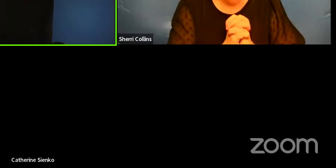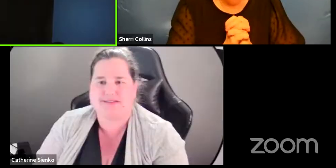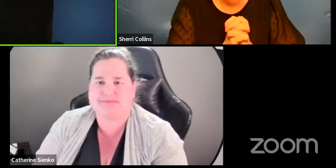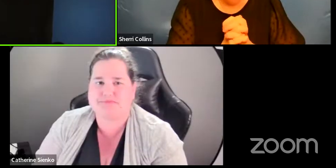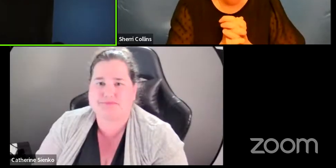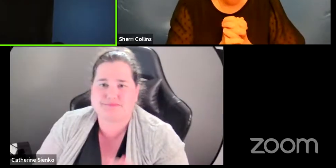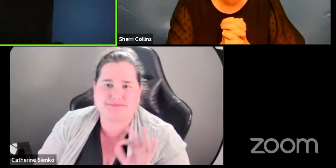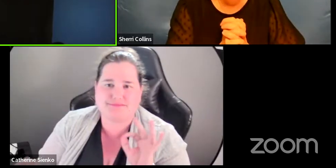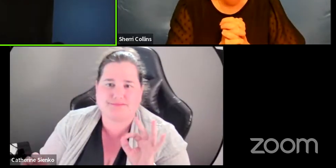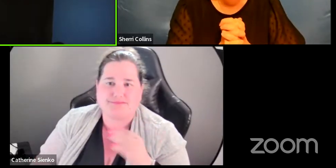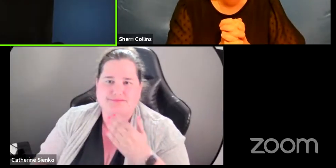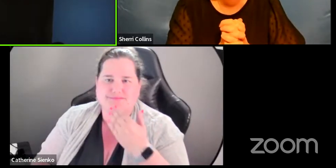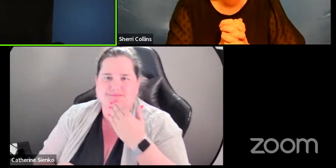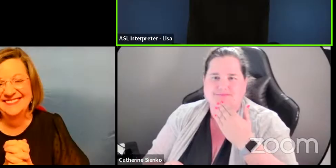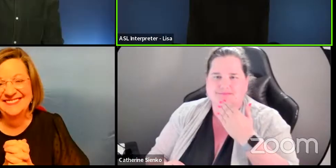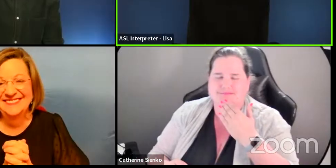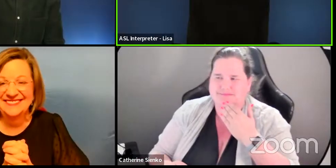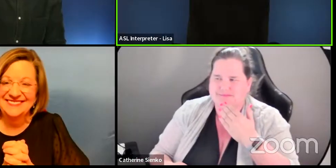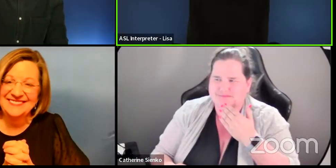Any questions?